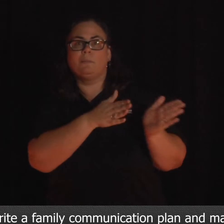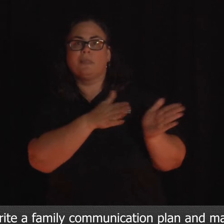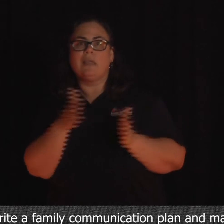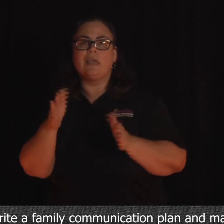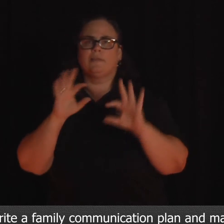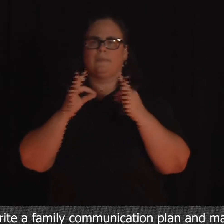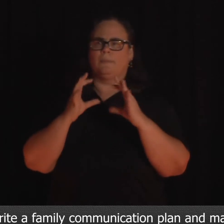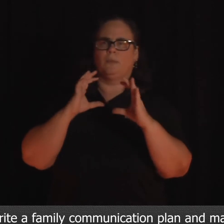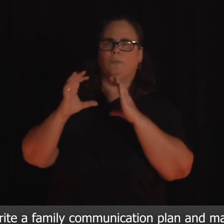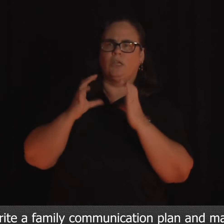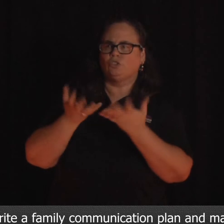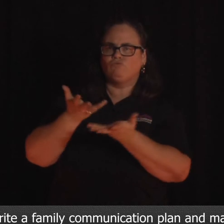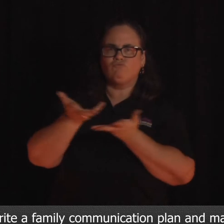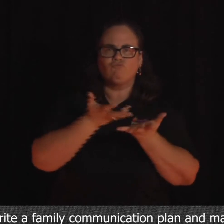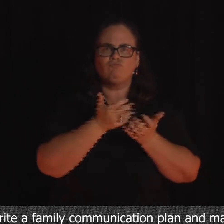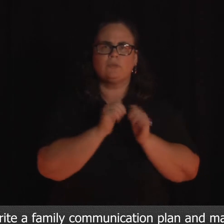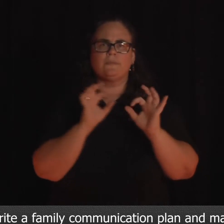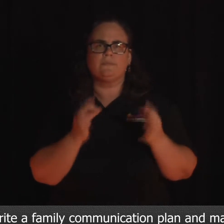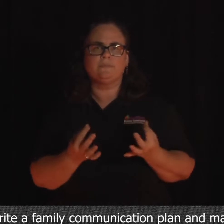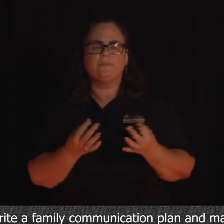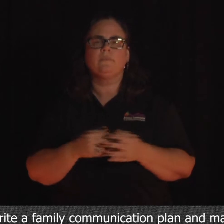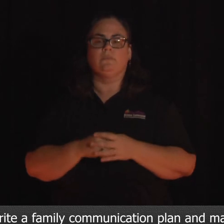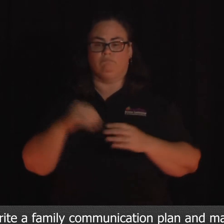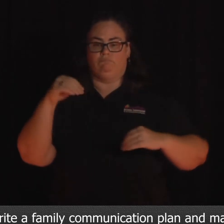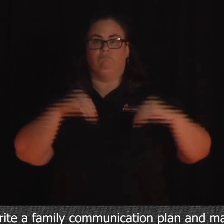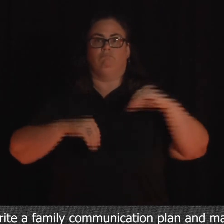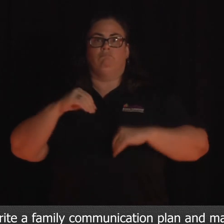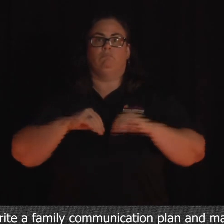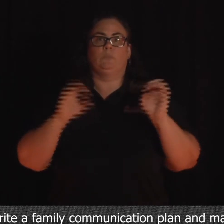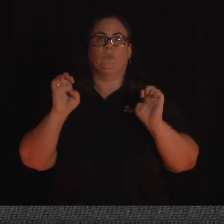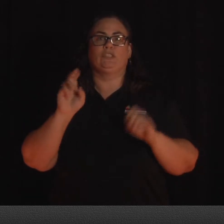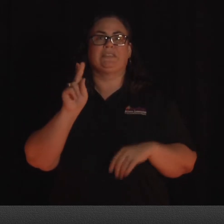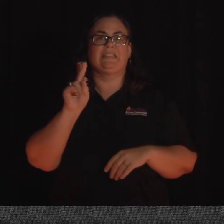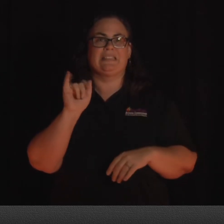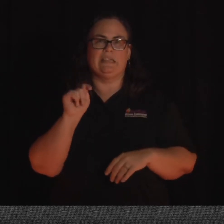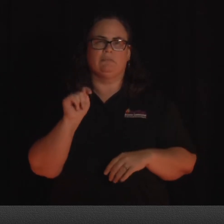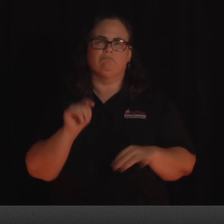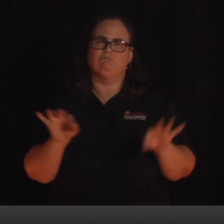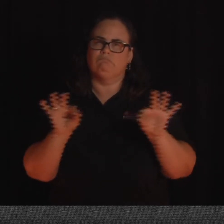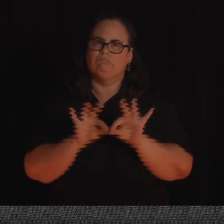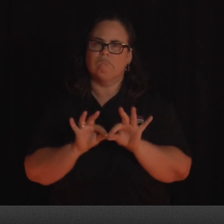family communication plan and make an emergency supplies kit.